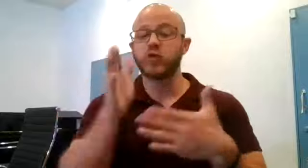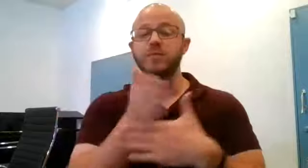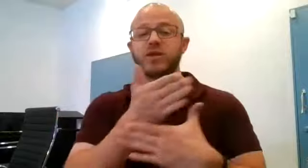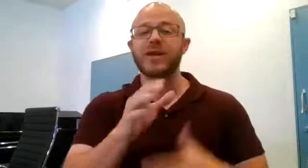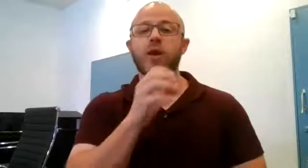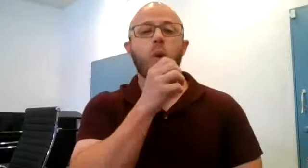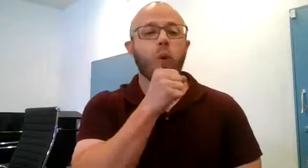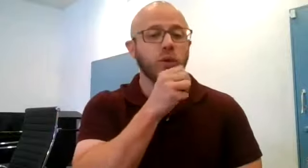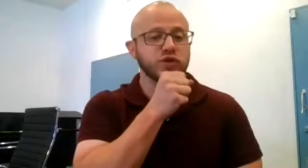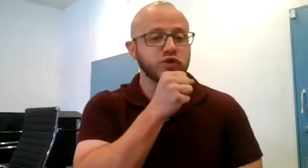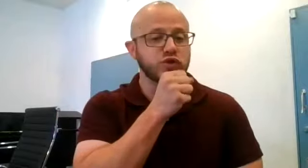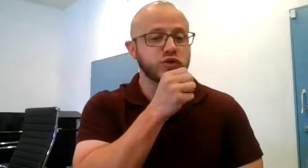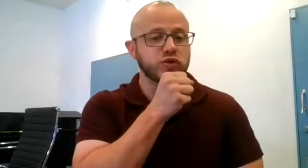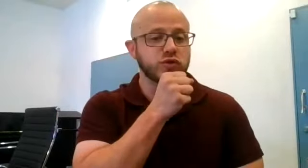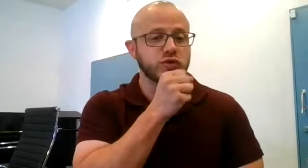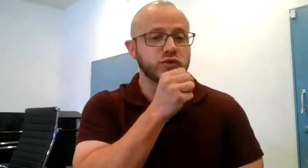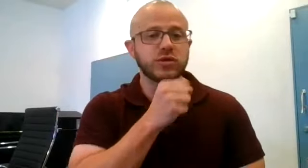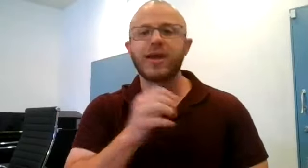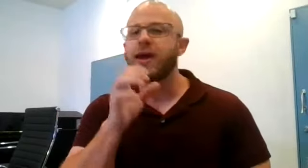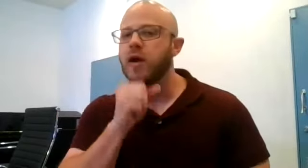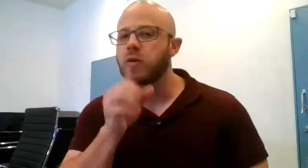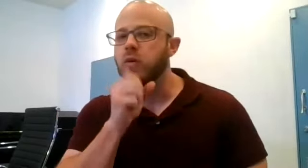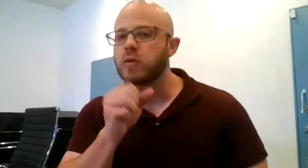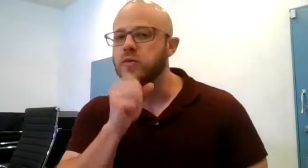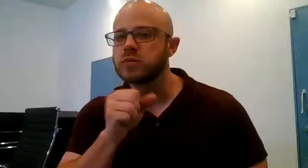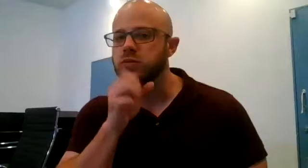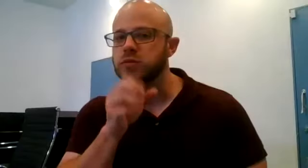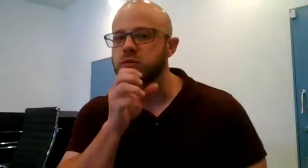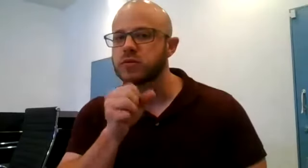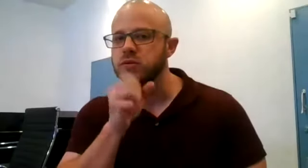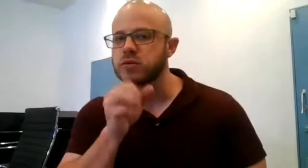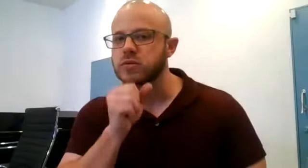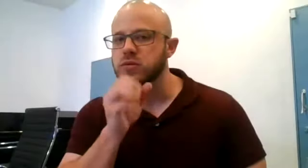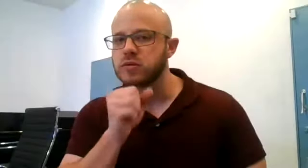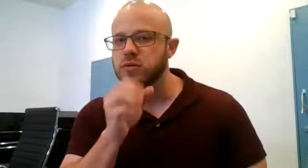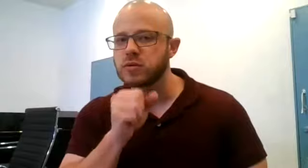Don't get confused between orange and age or old.